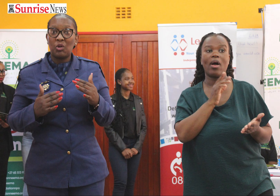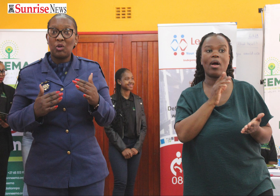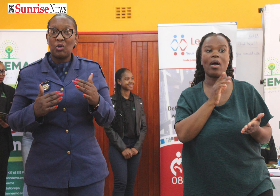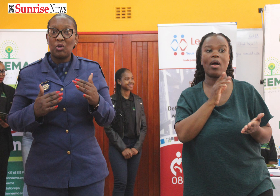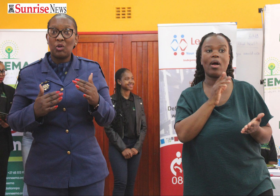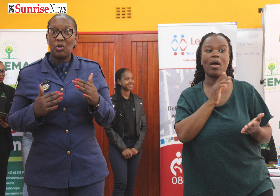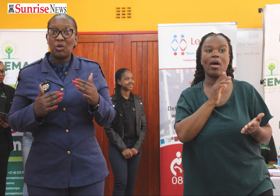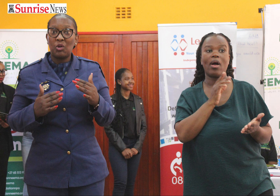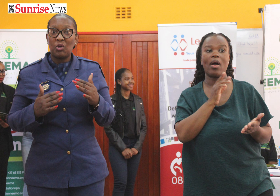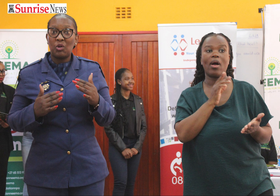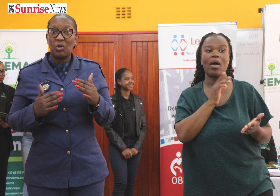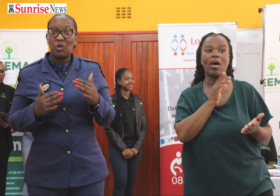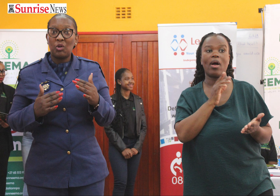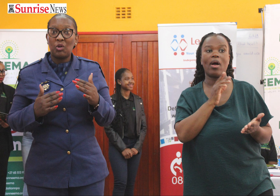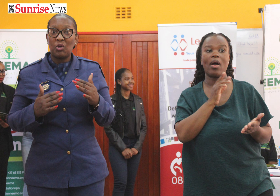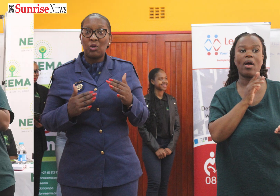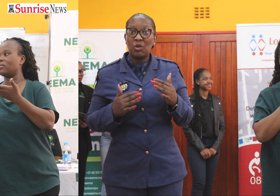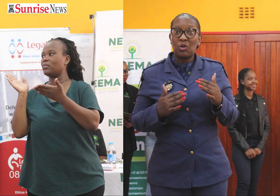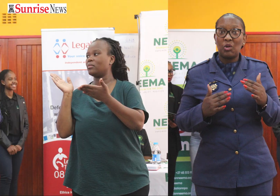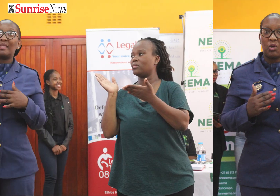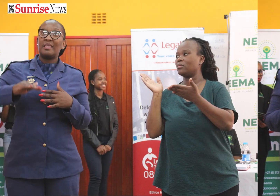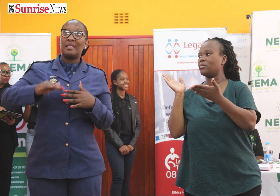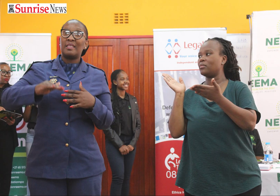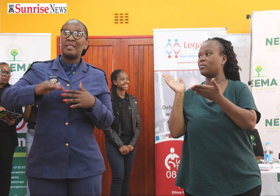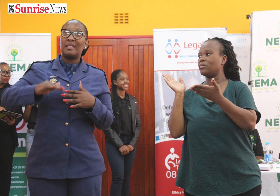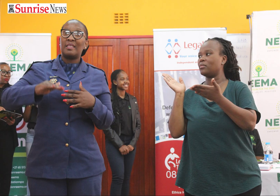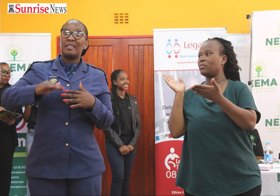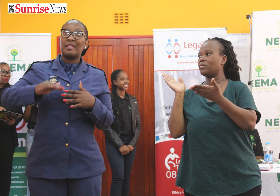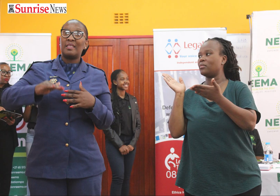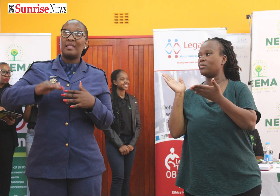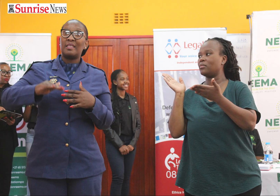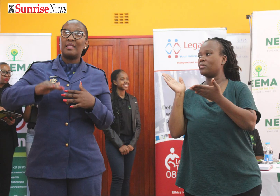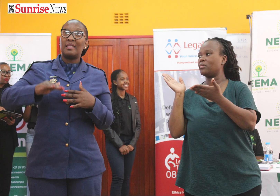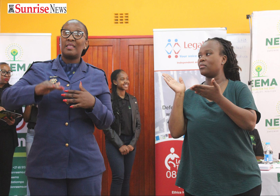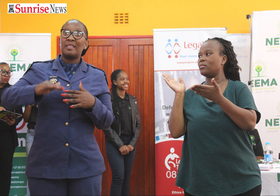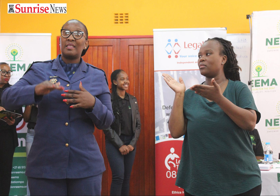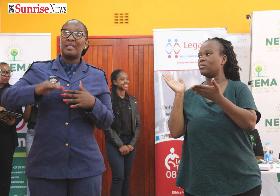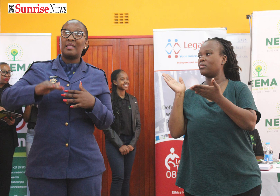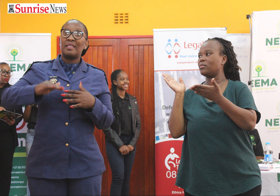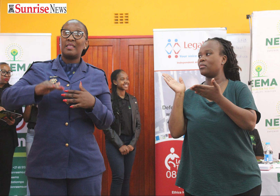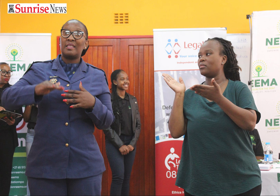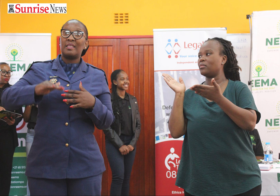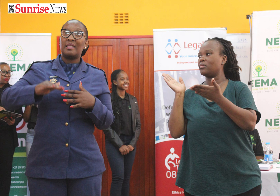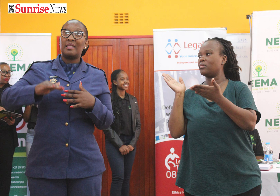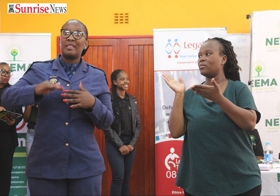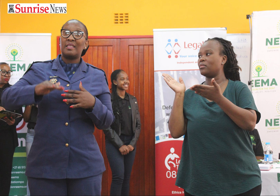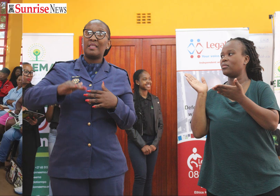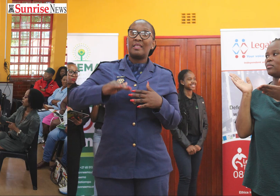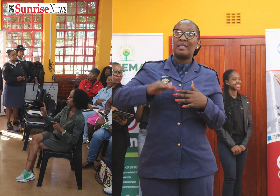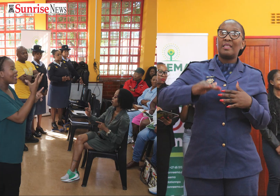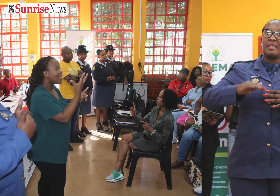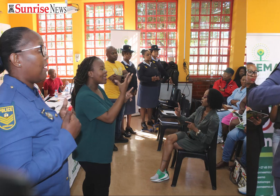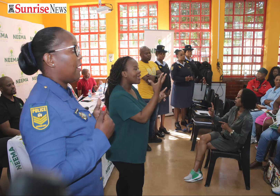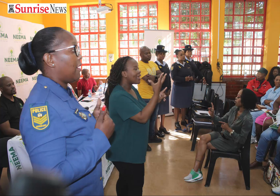deaf. She was born premature and she was born deaf. And as a family, all those challenges that we're talking about, we continue to face.